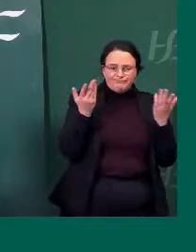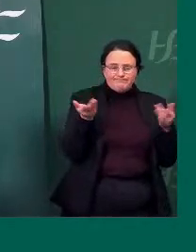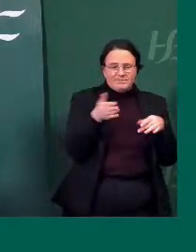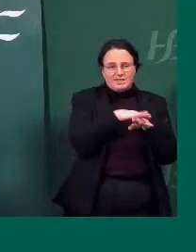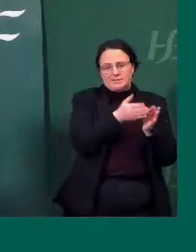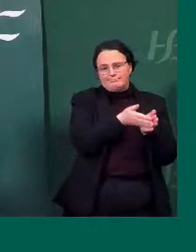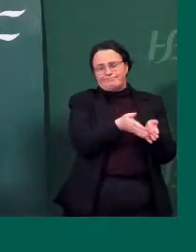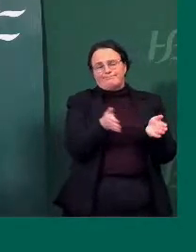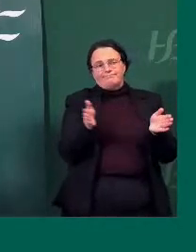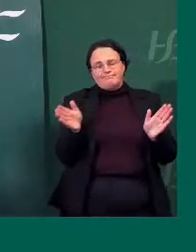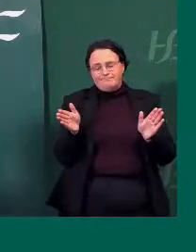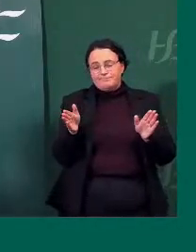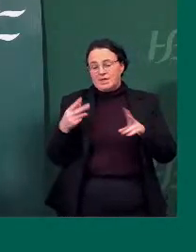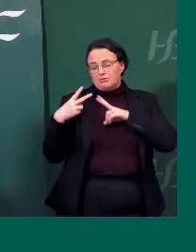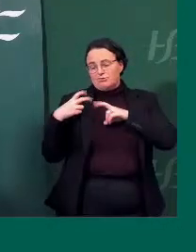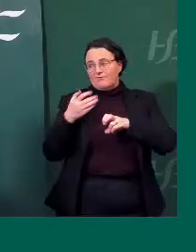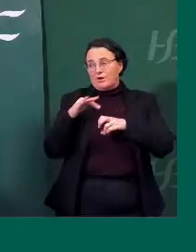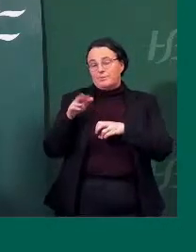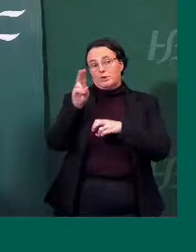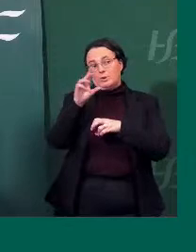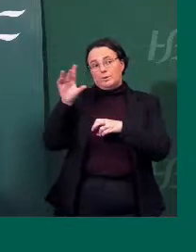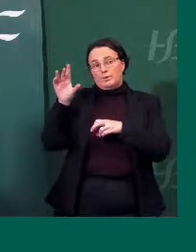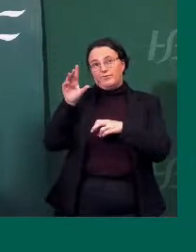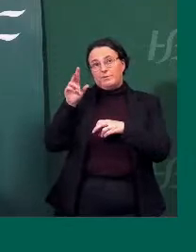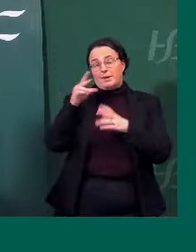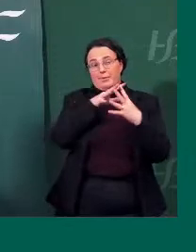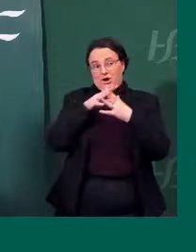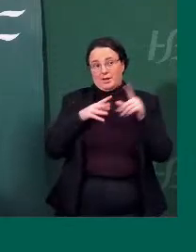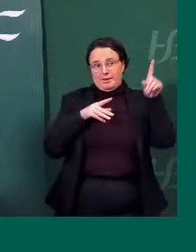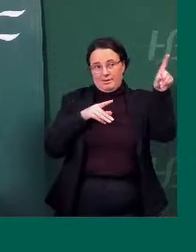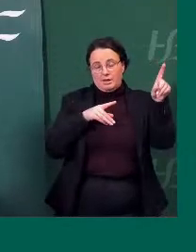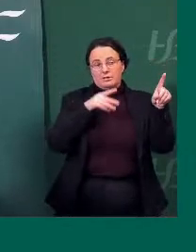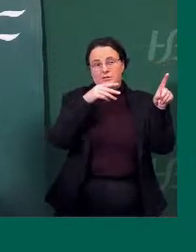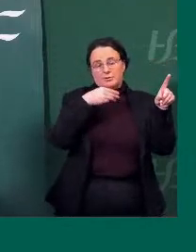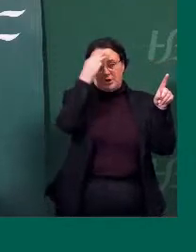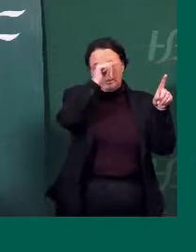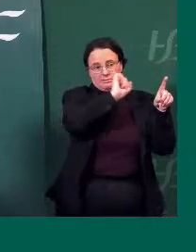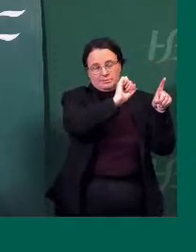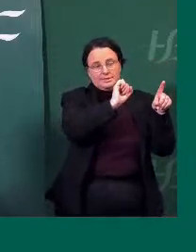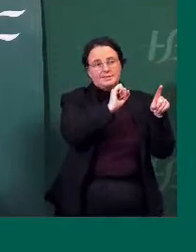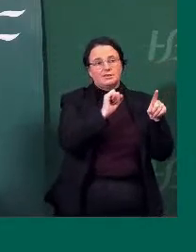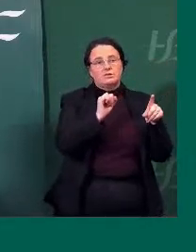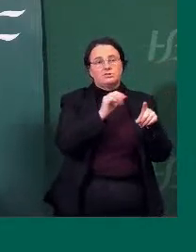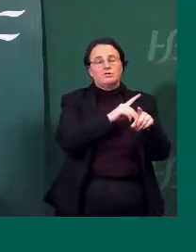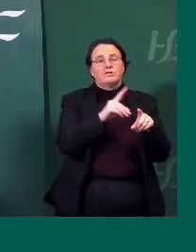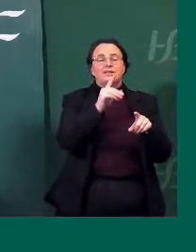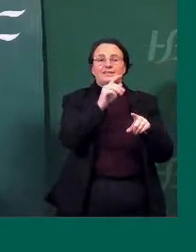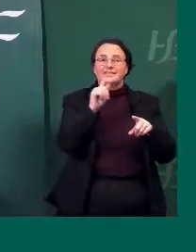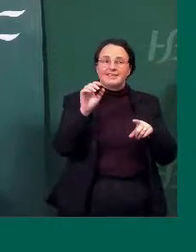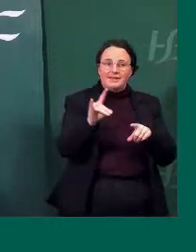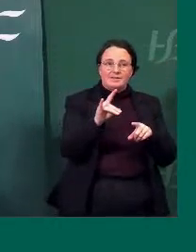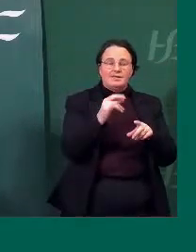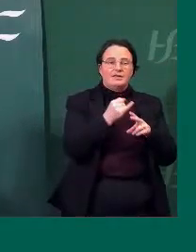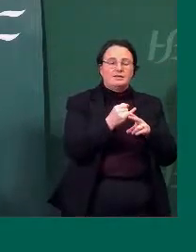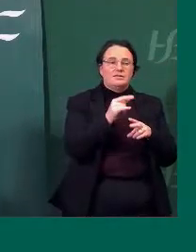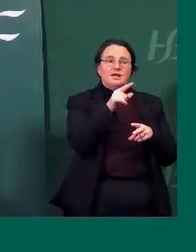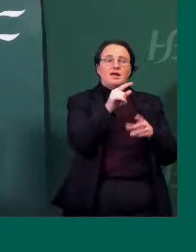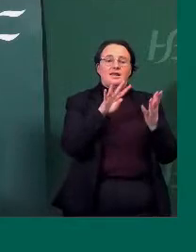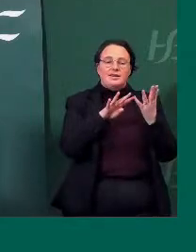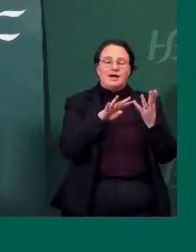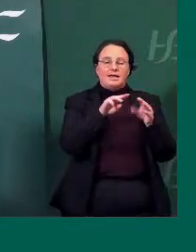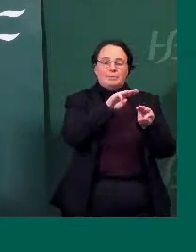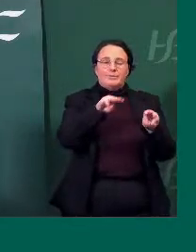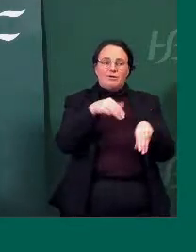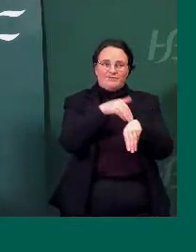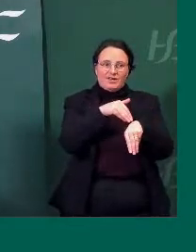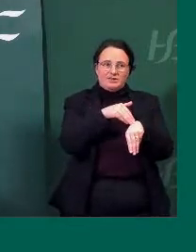board. Research from the US tells us that for every death during COVID times, there are about 9 people impacted. So if we